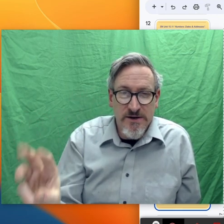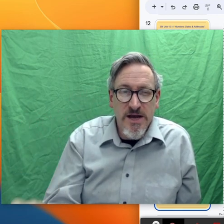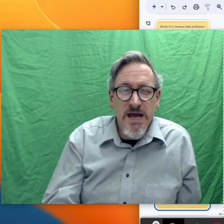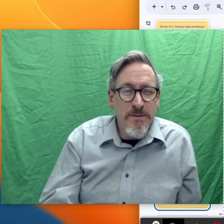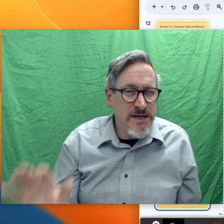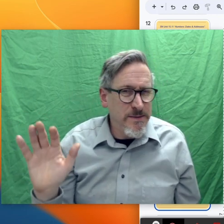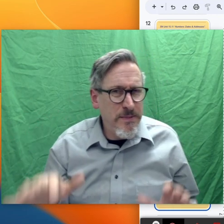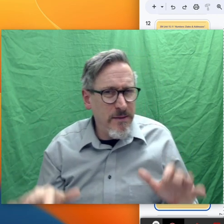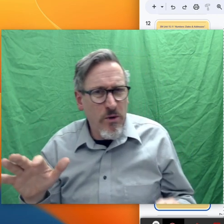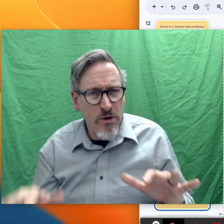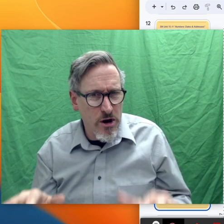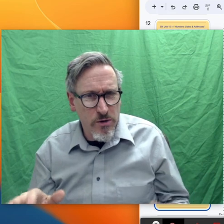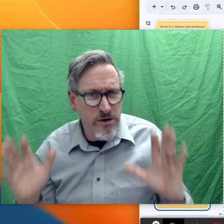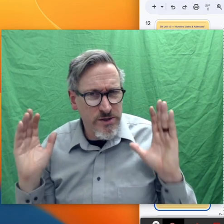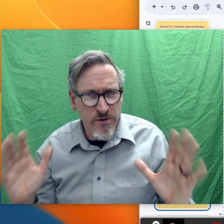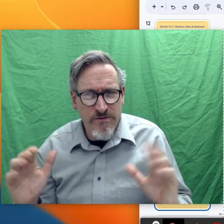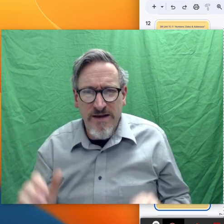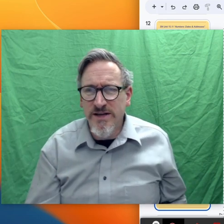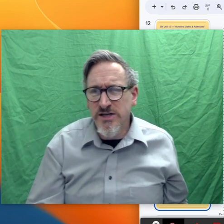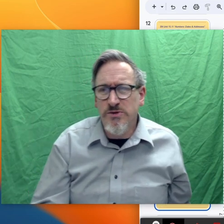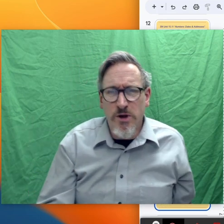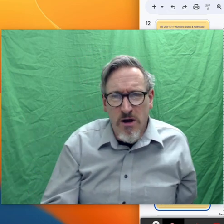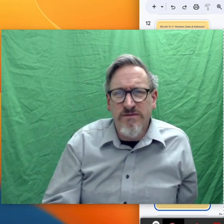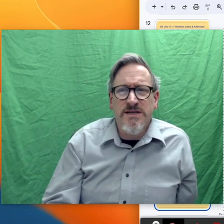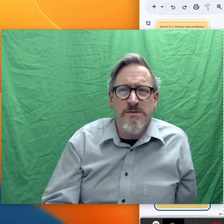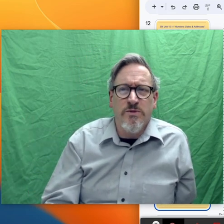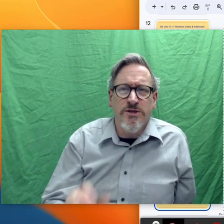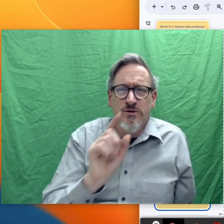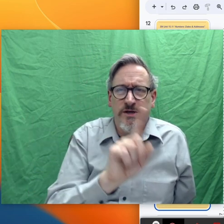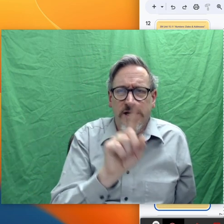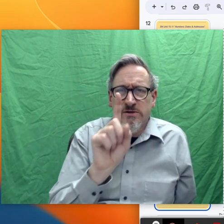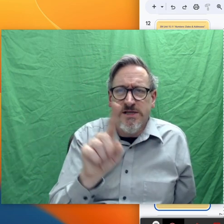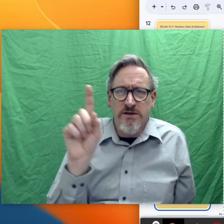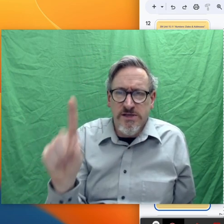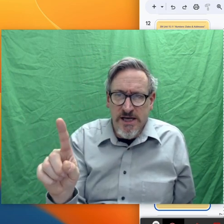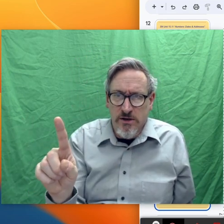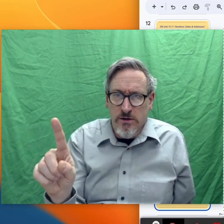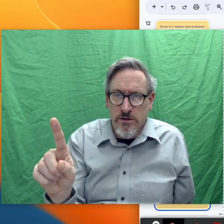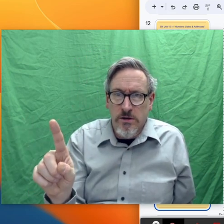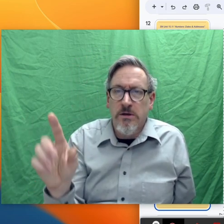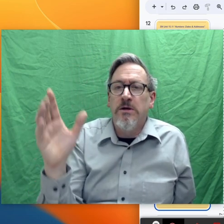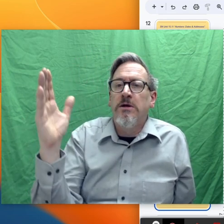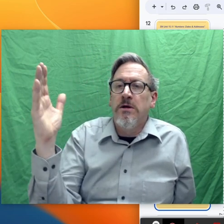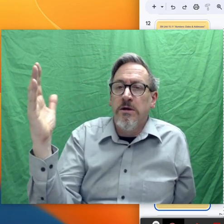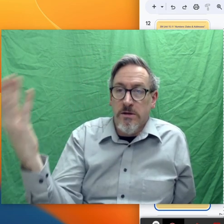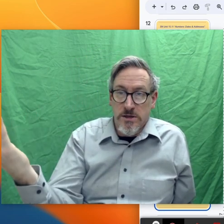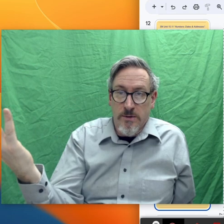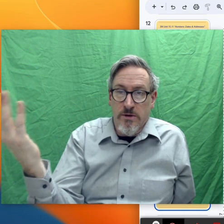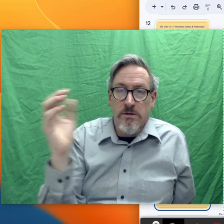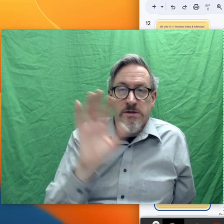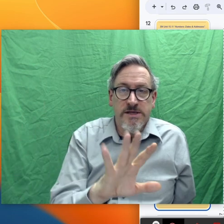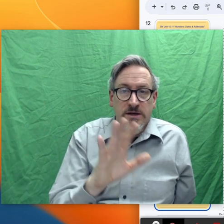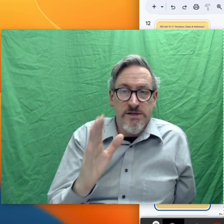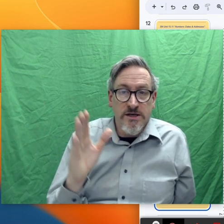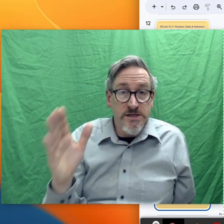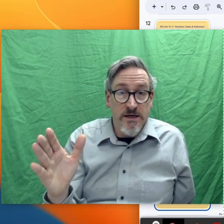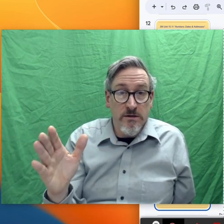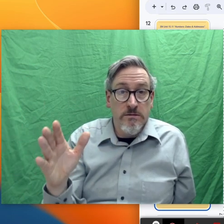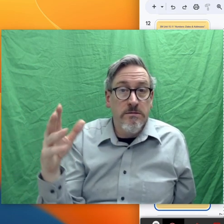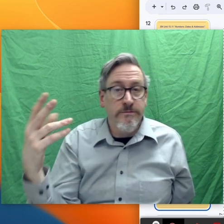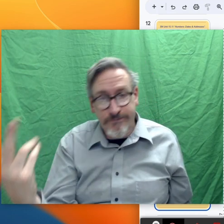34316, but it's a bit more awkward. So with 5 digits, we oftentimes will do single, single, single, double, single,